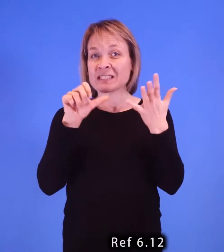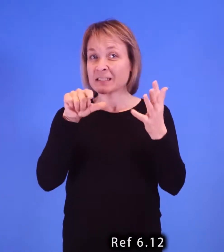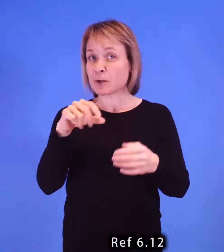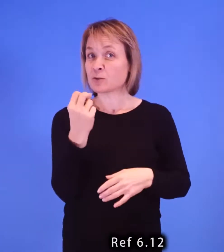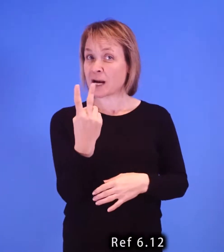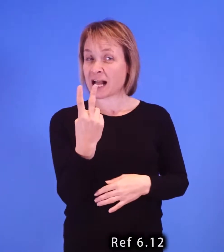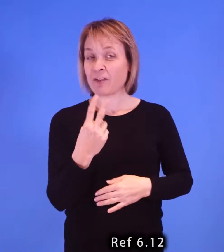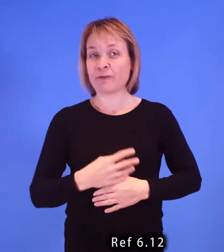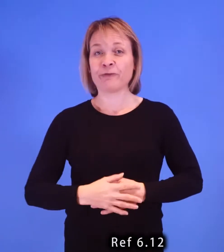Reference 6.12.